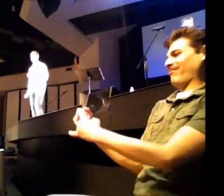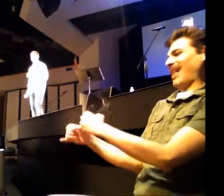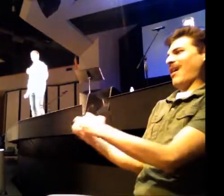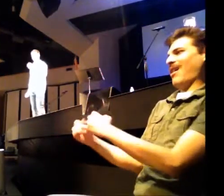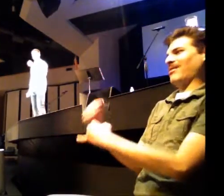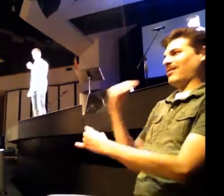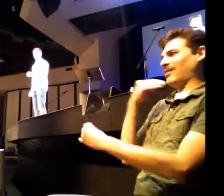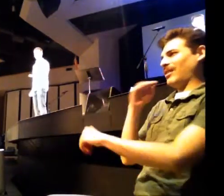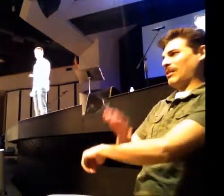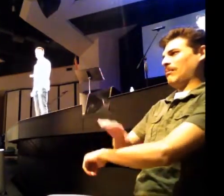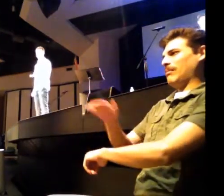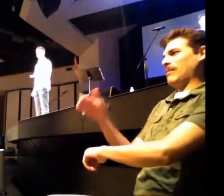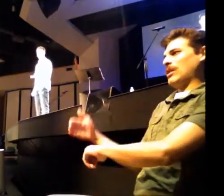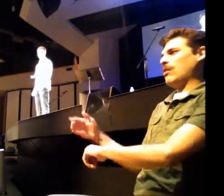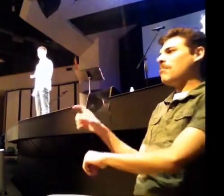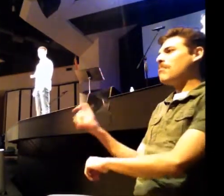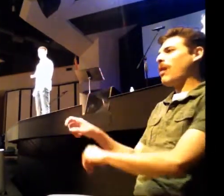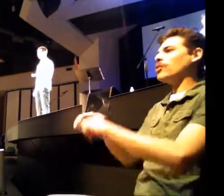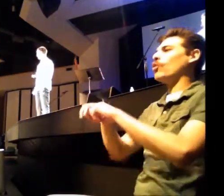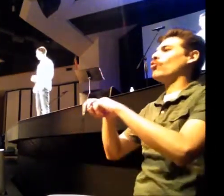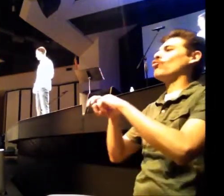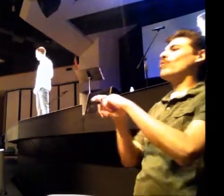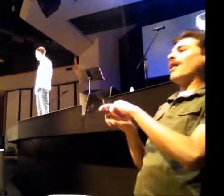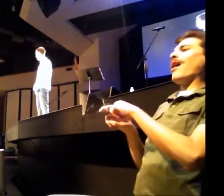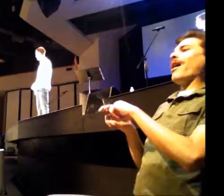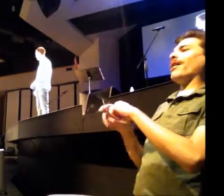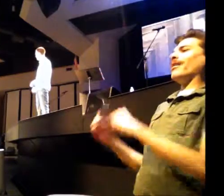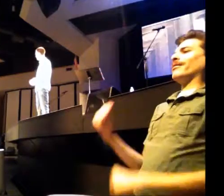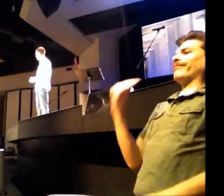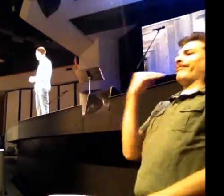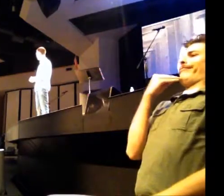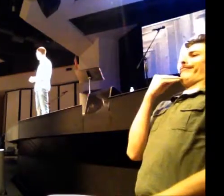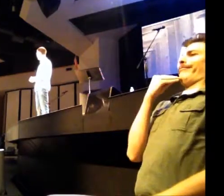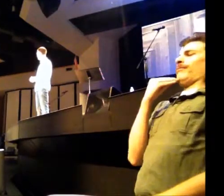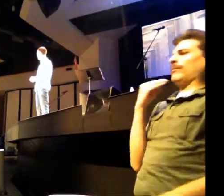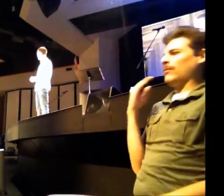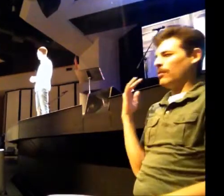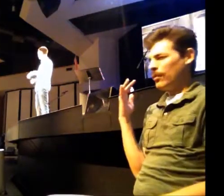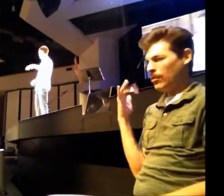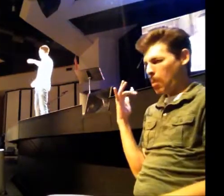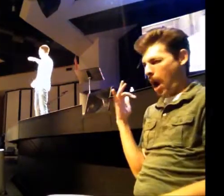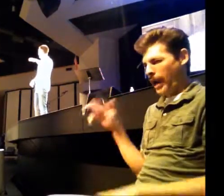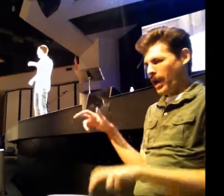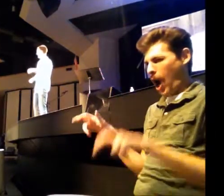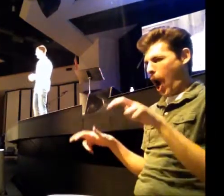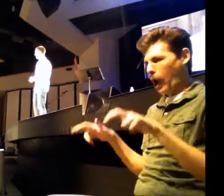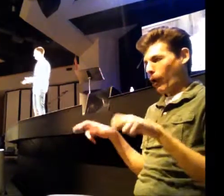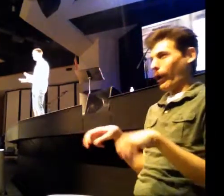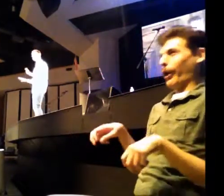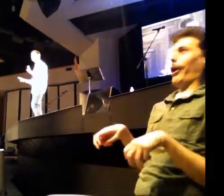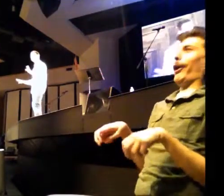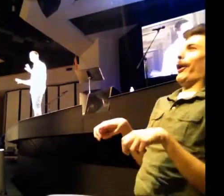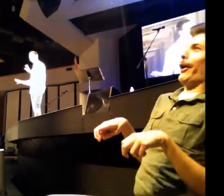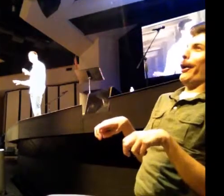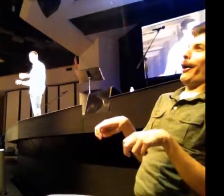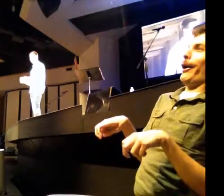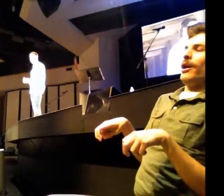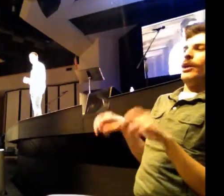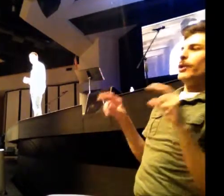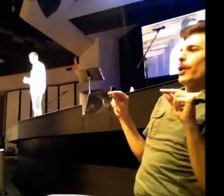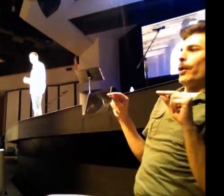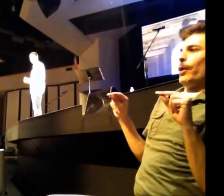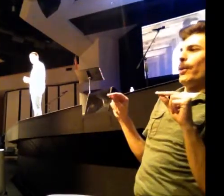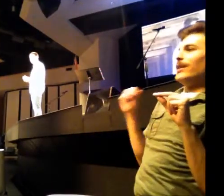so reclining. You have to ask the question, why? That just seems weird and slightly awkward. They're all kind of leaning on each other. No, it's actually